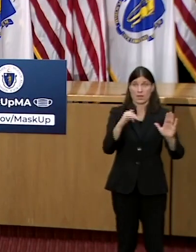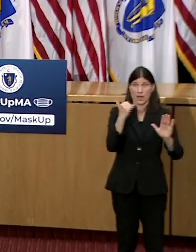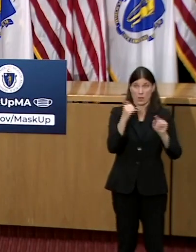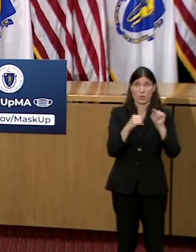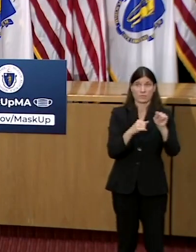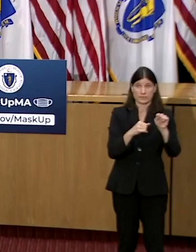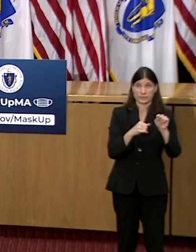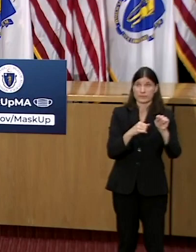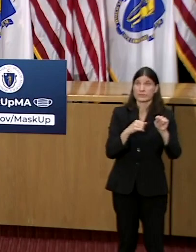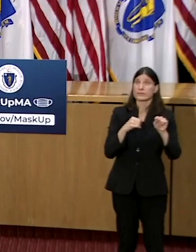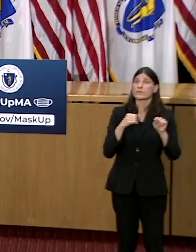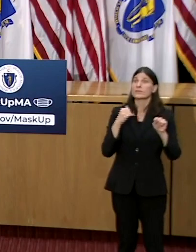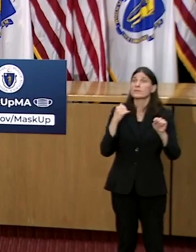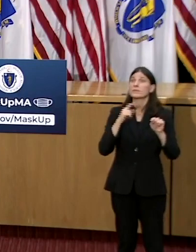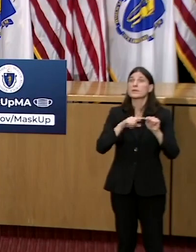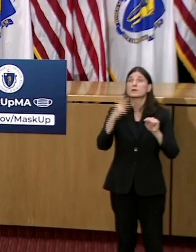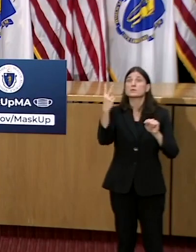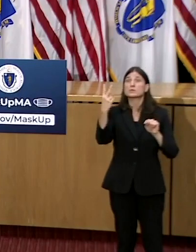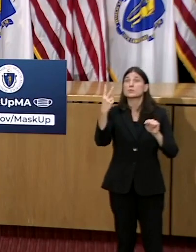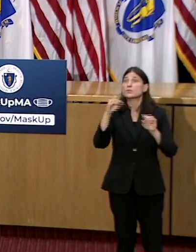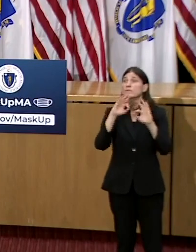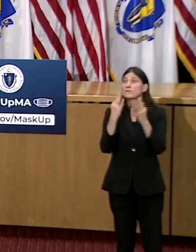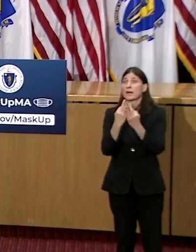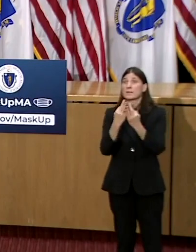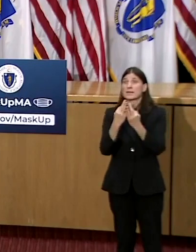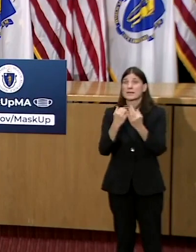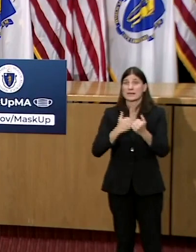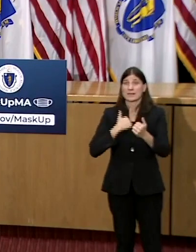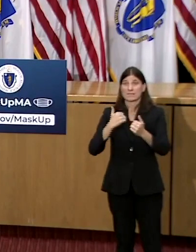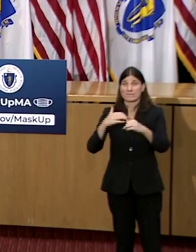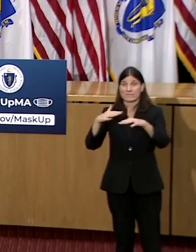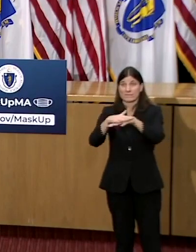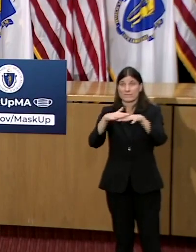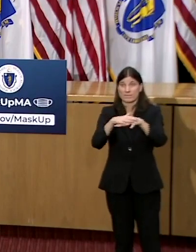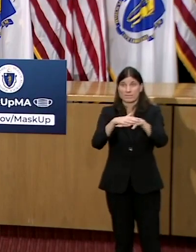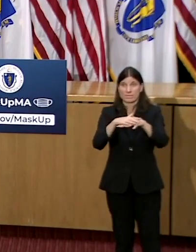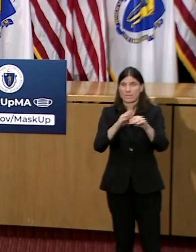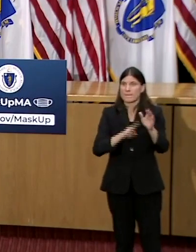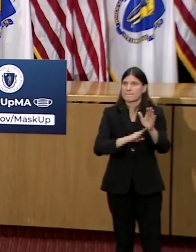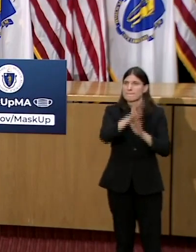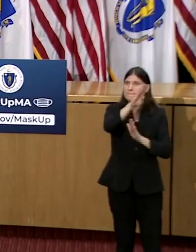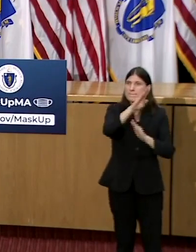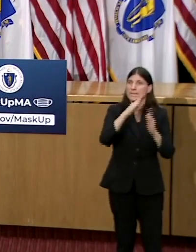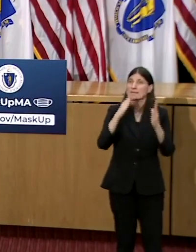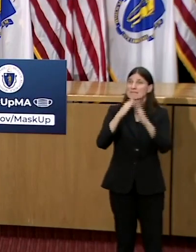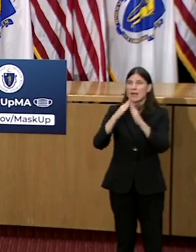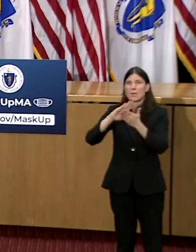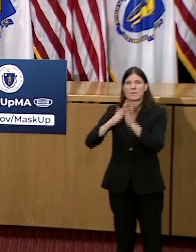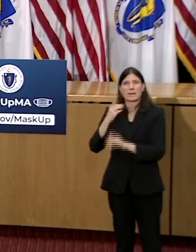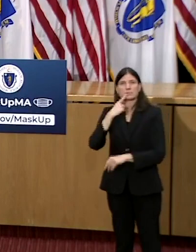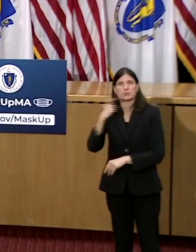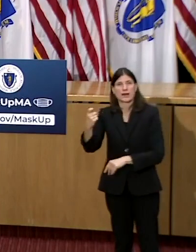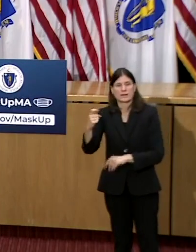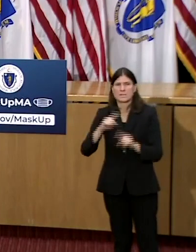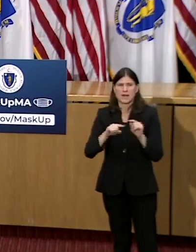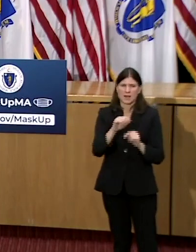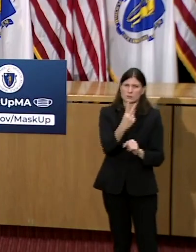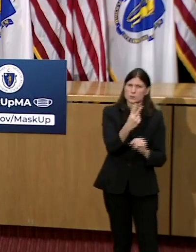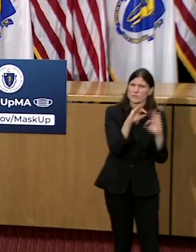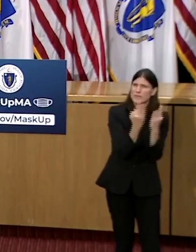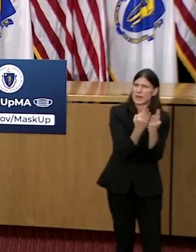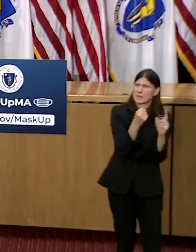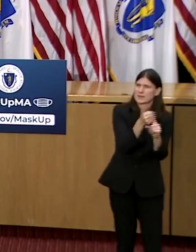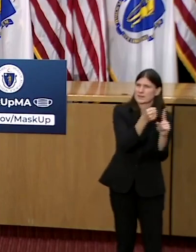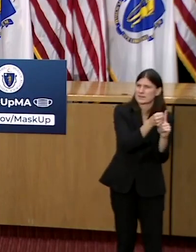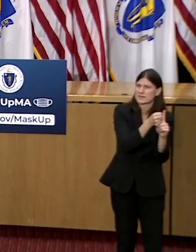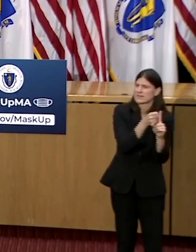test rate, it wouldn't shift that quite a bit? The reason we didn't use a positive test rate in these places is because they're so small to begin with. Well,